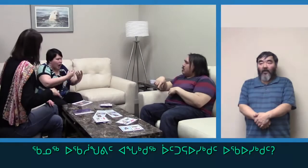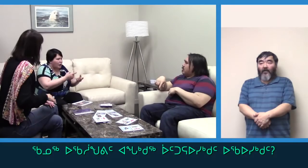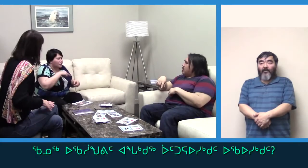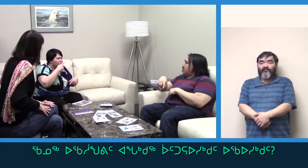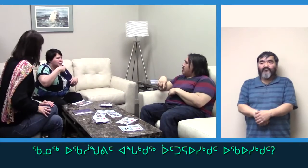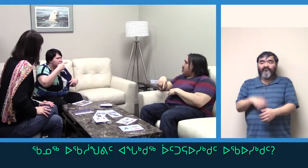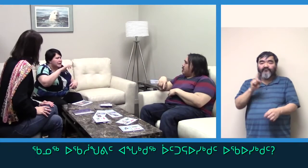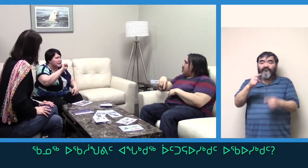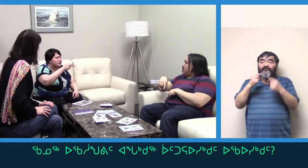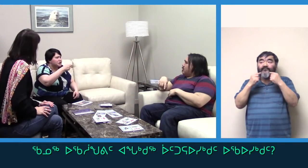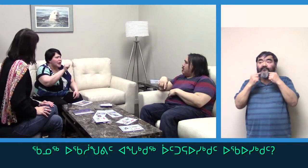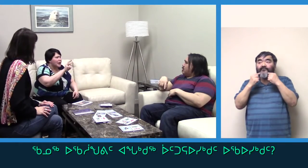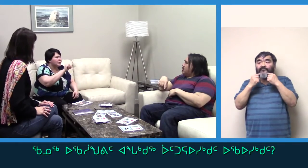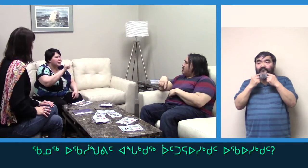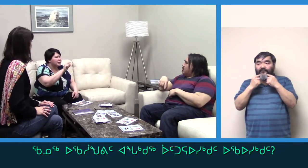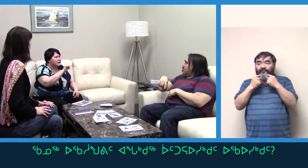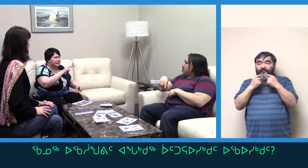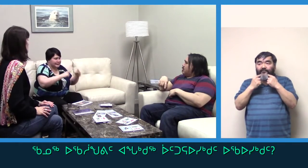Is there a sign?